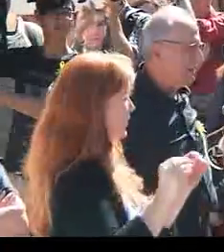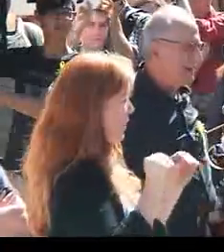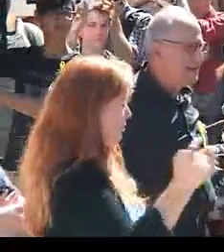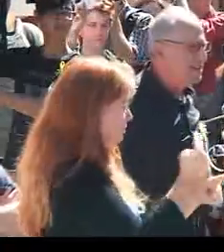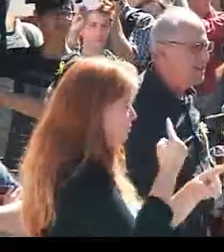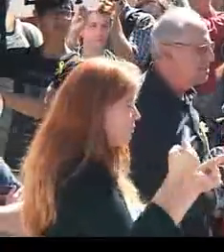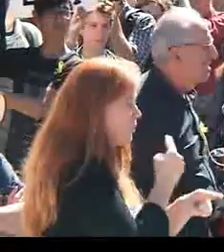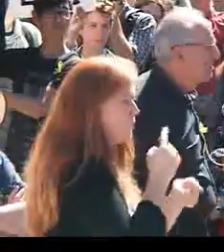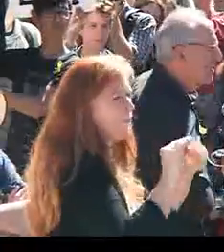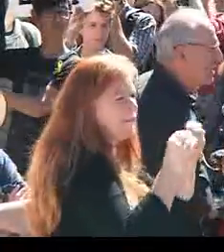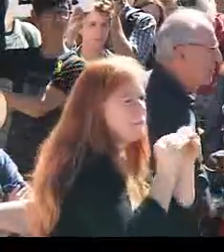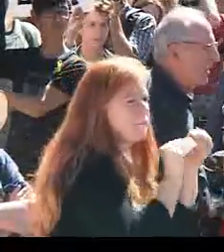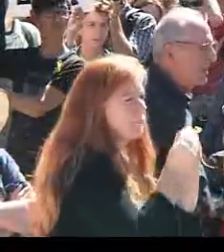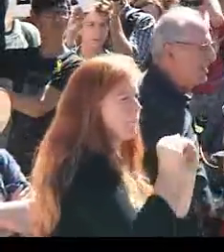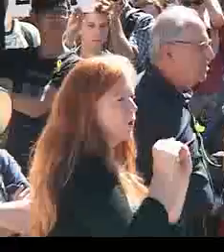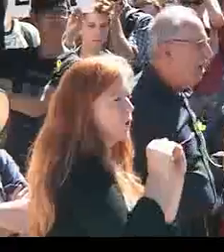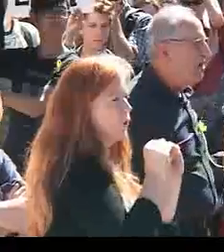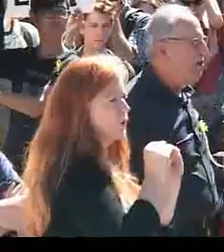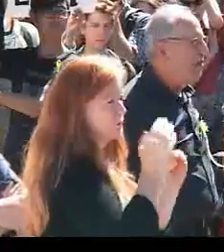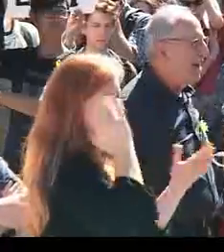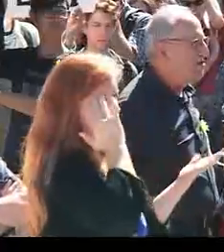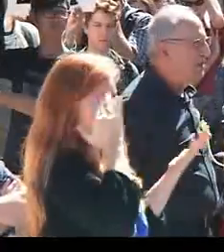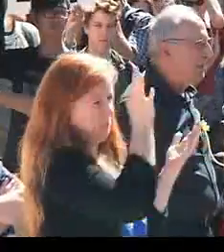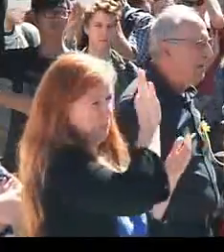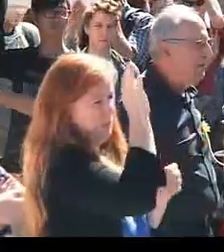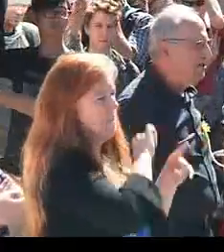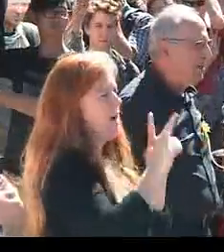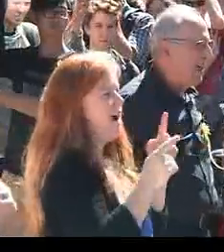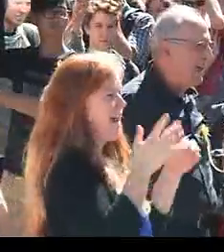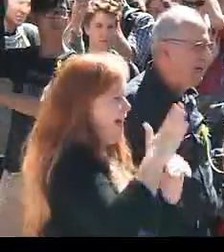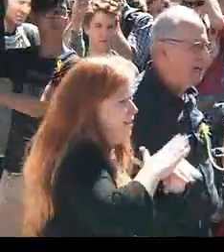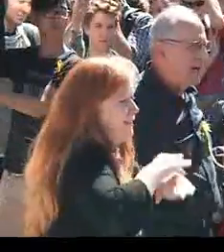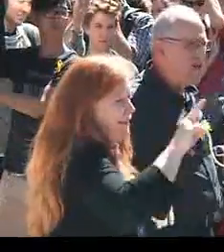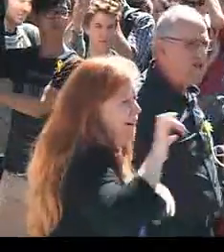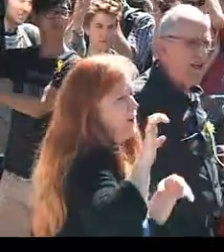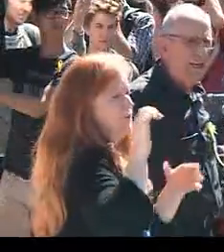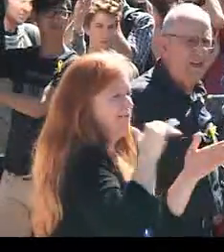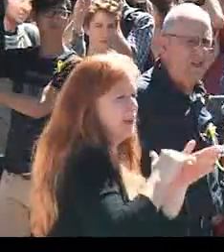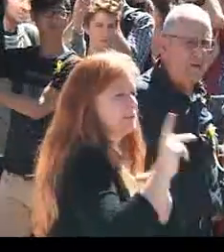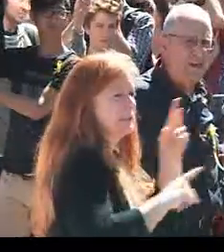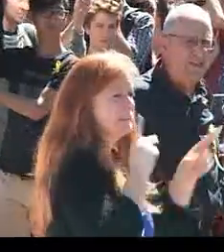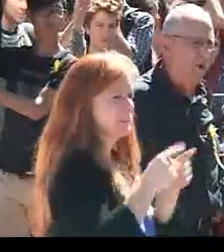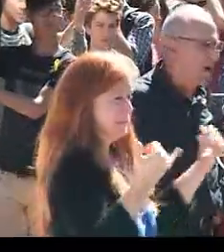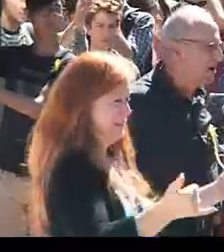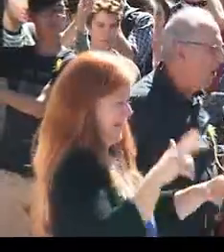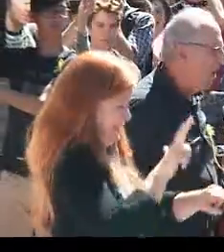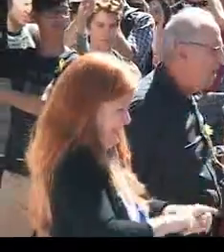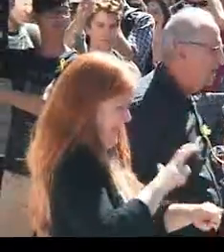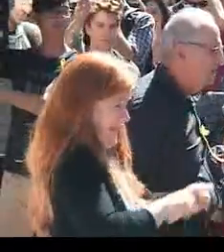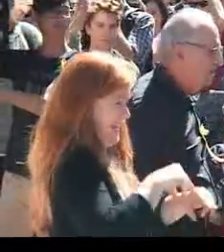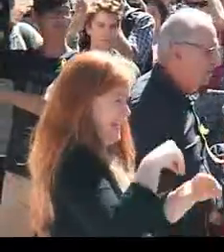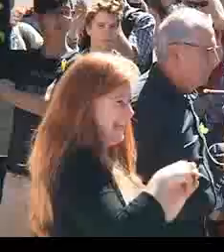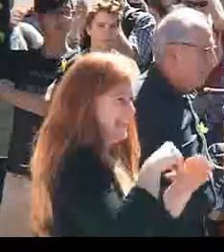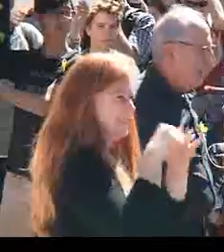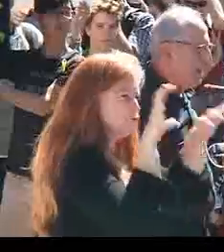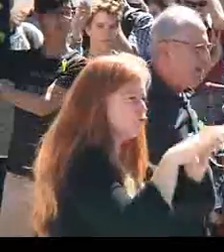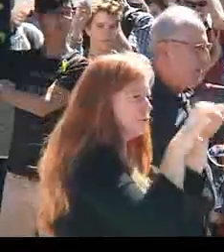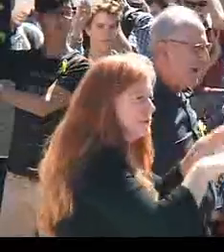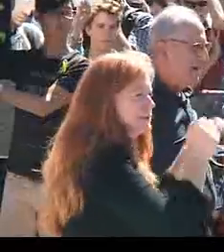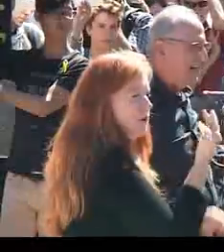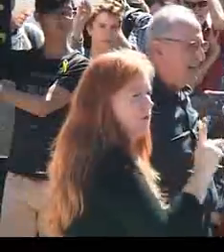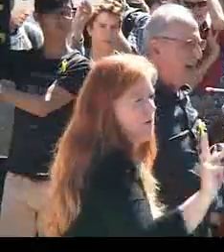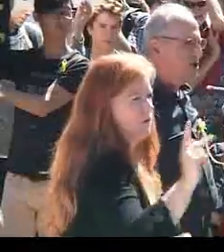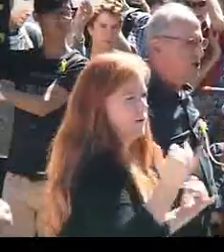figures exist, but at least 100,000 people today are sitting in the streets of Hong Kong. They